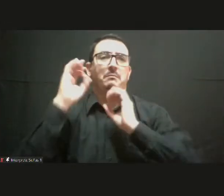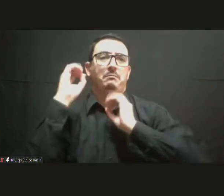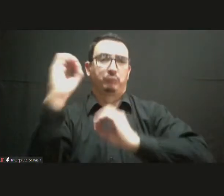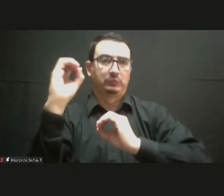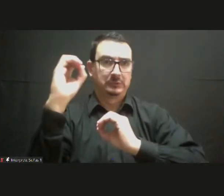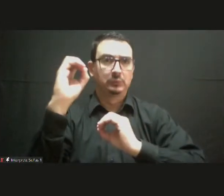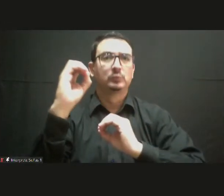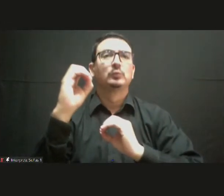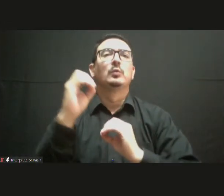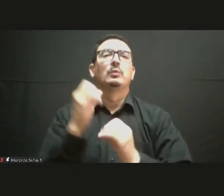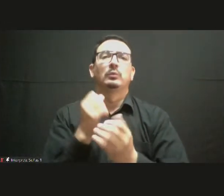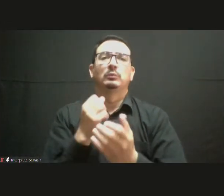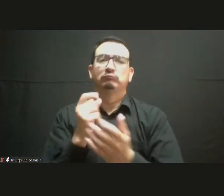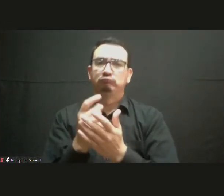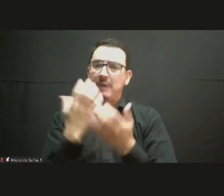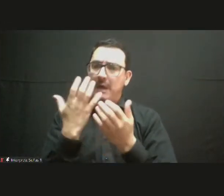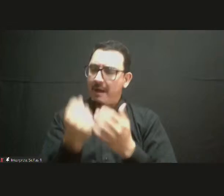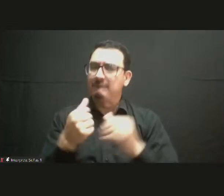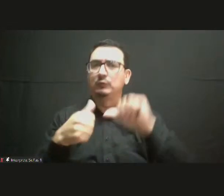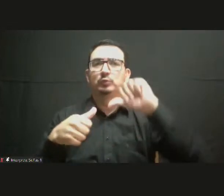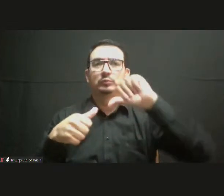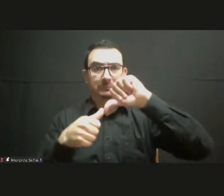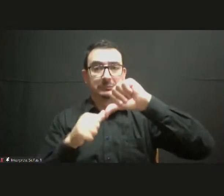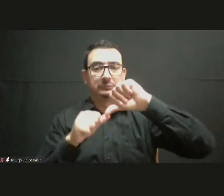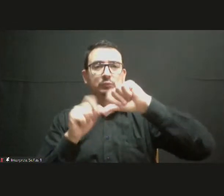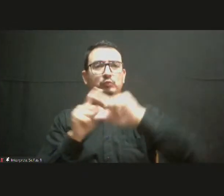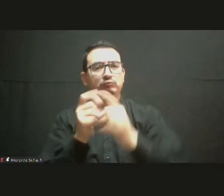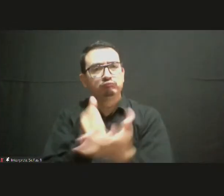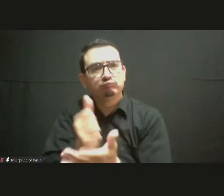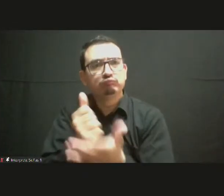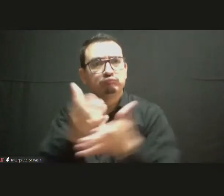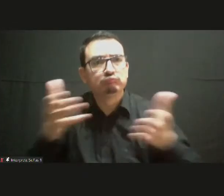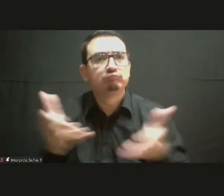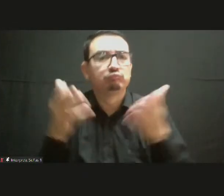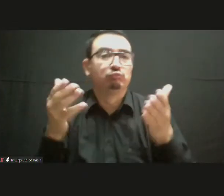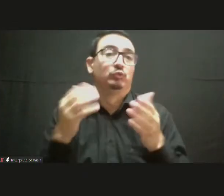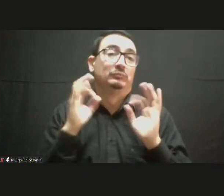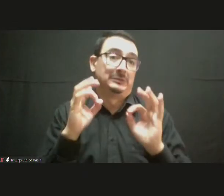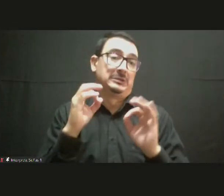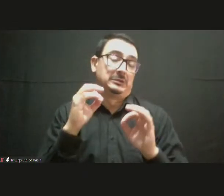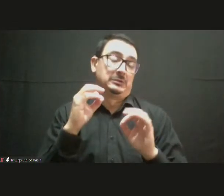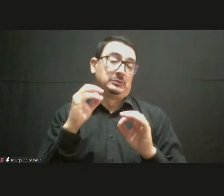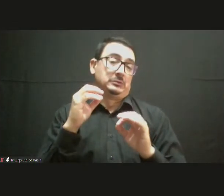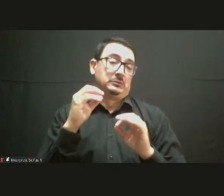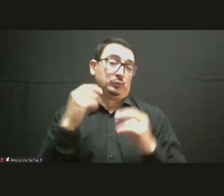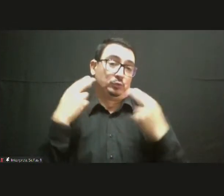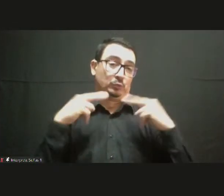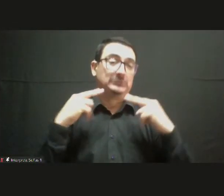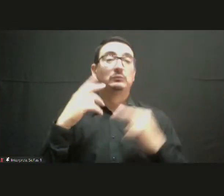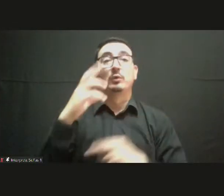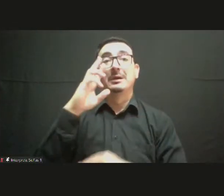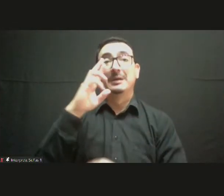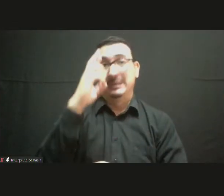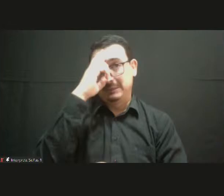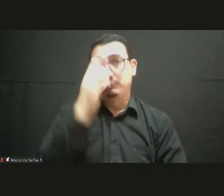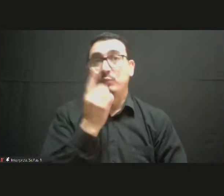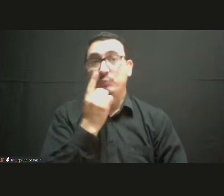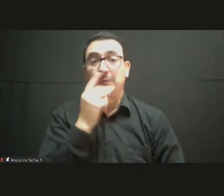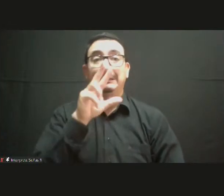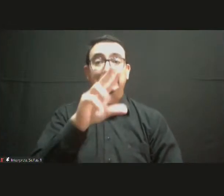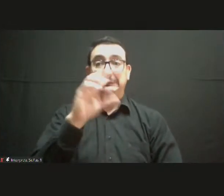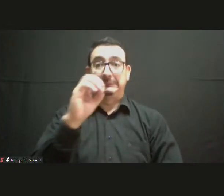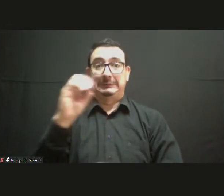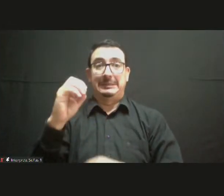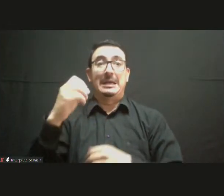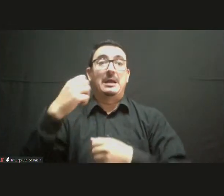enterprises, including in rural areas and owned or managed by women or elderly groups. And